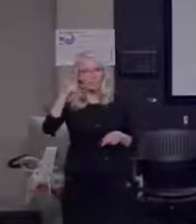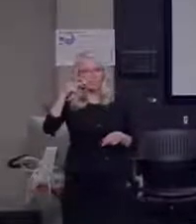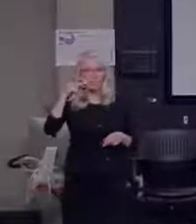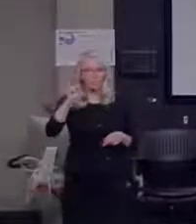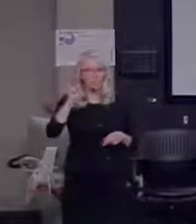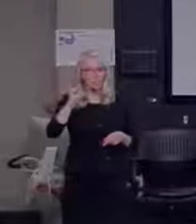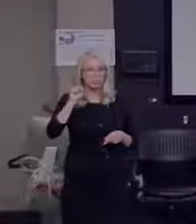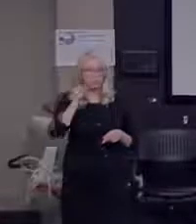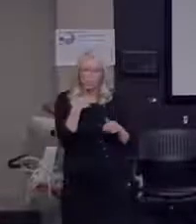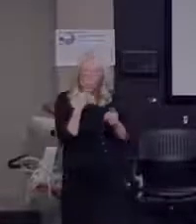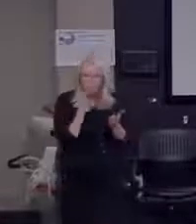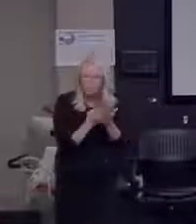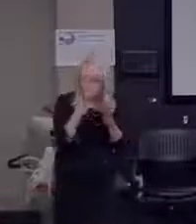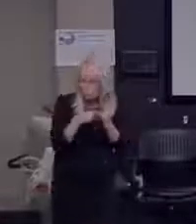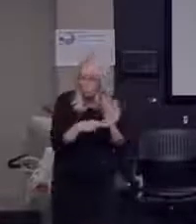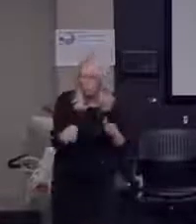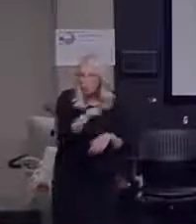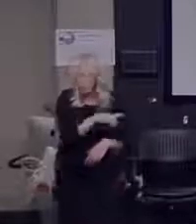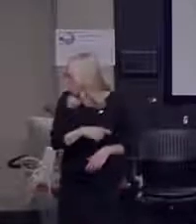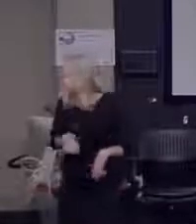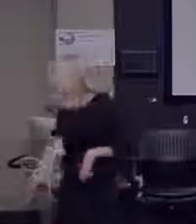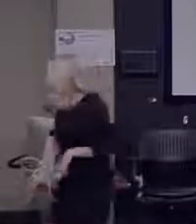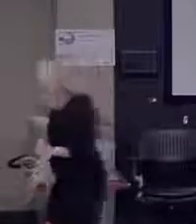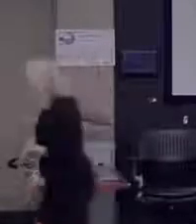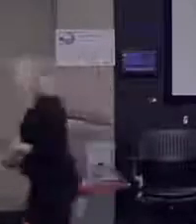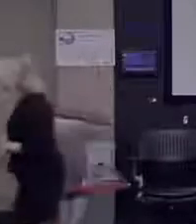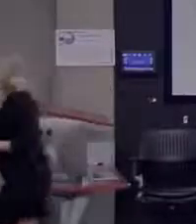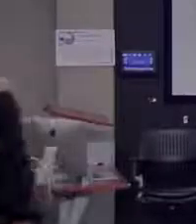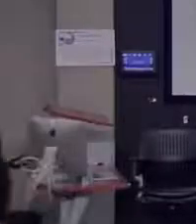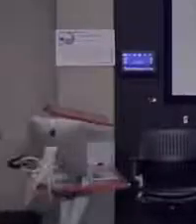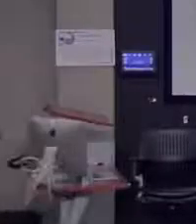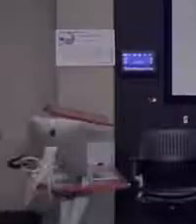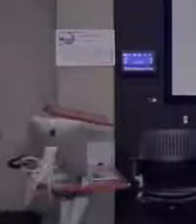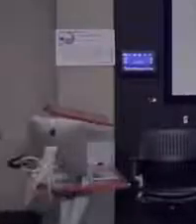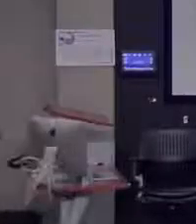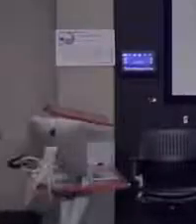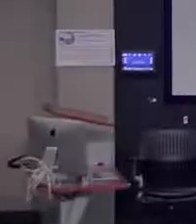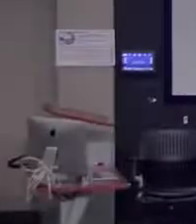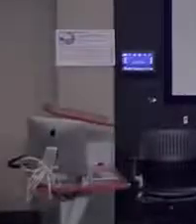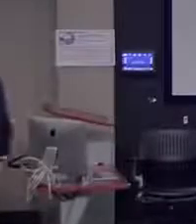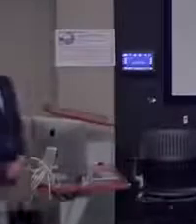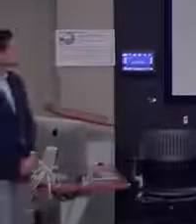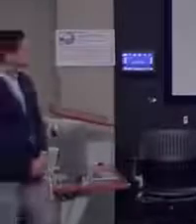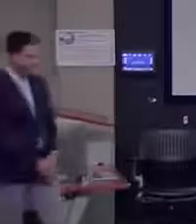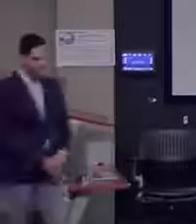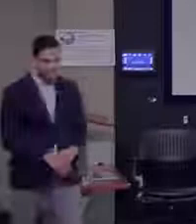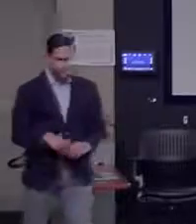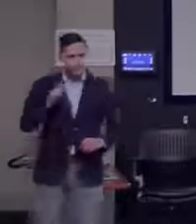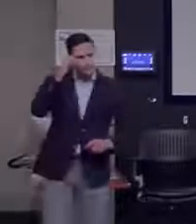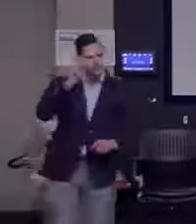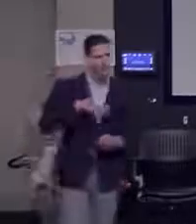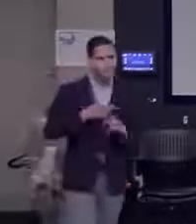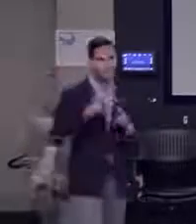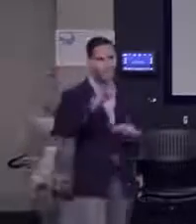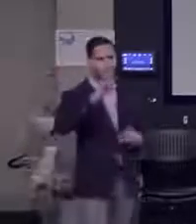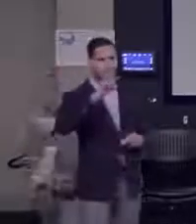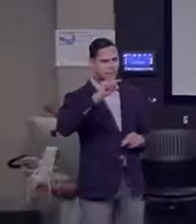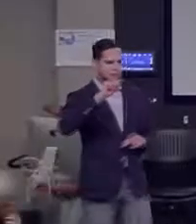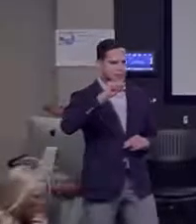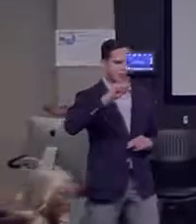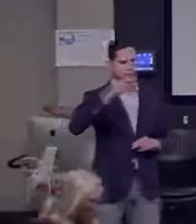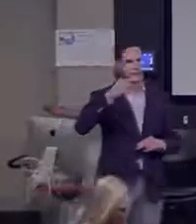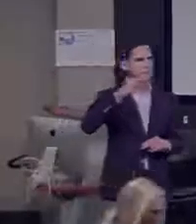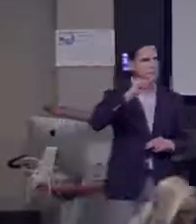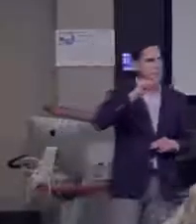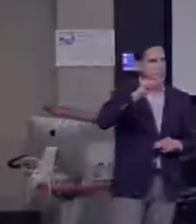what it is. Well, we have to tell you that Itai Palti is a brilliant young architect in Tel Aviv,